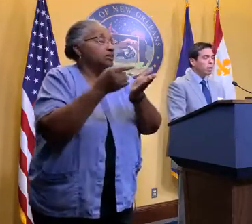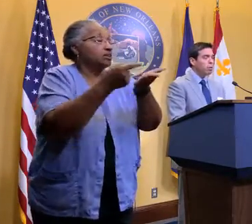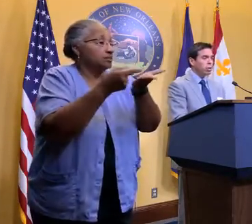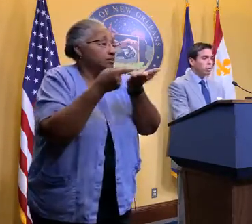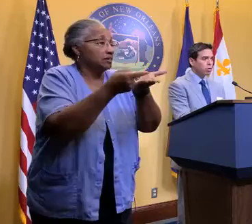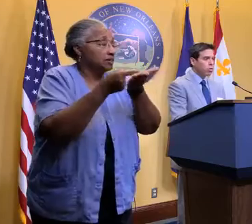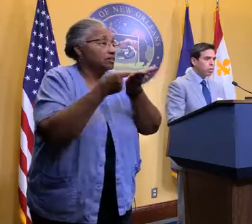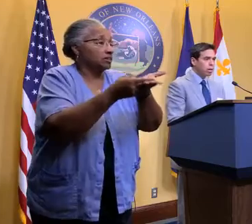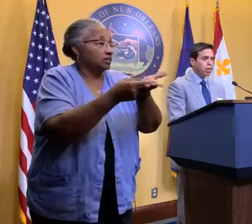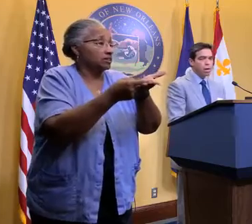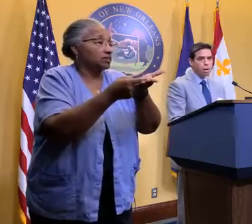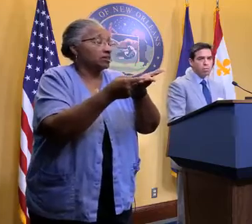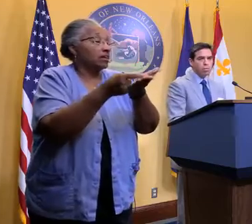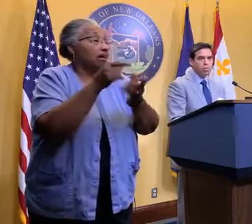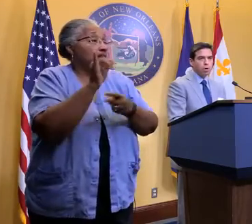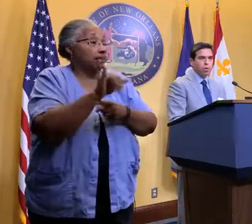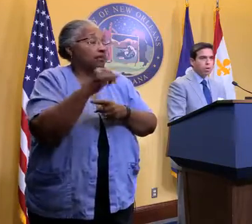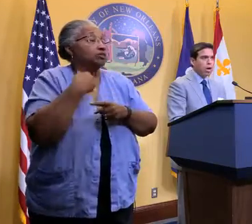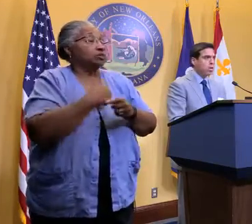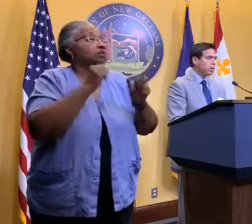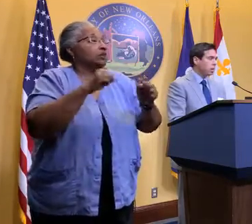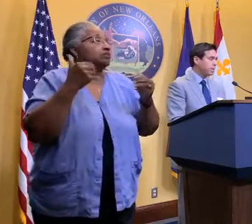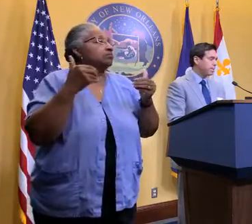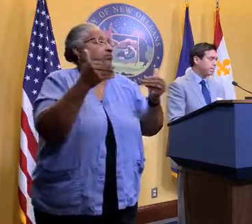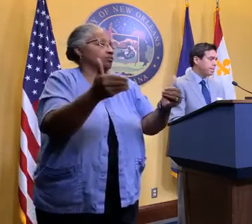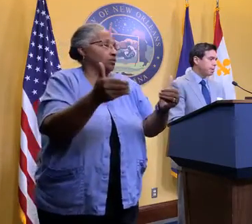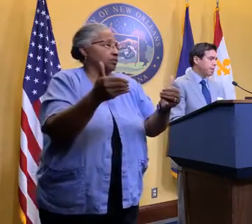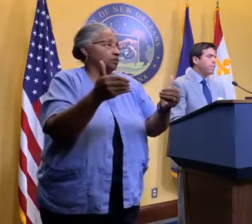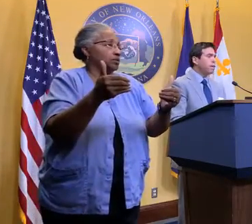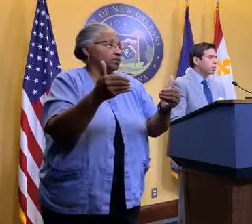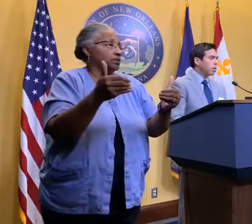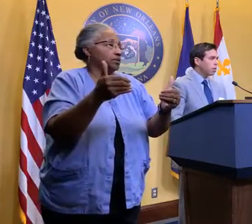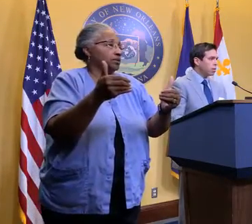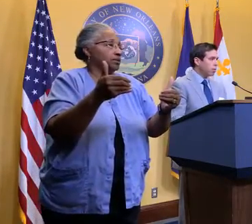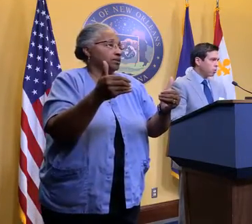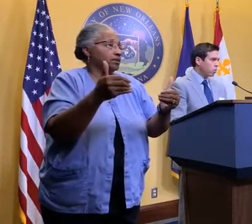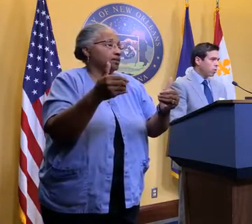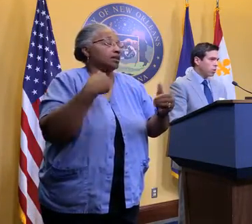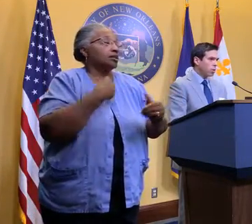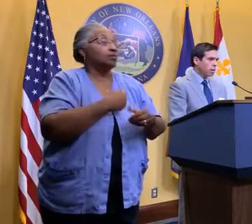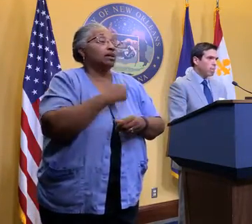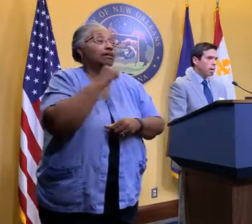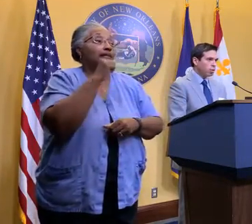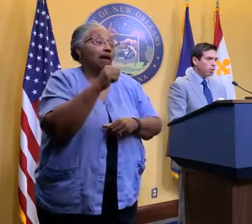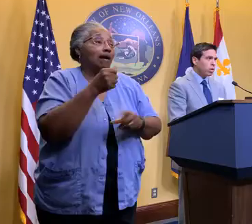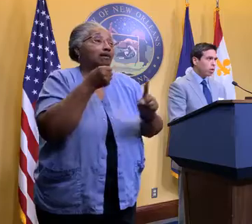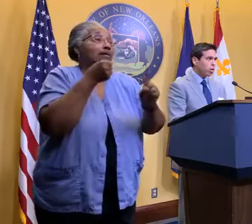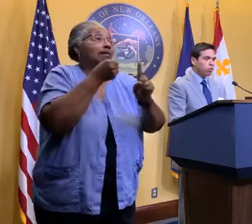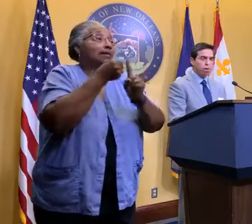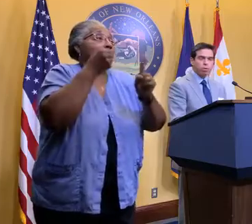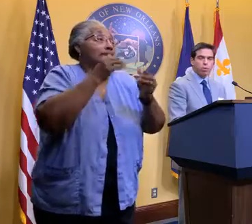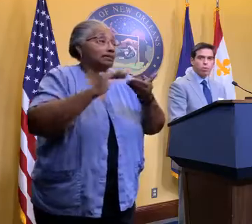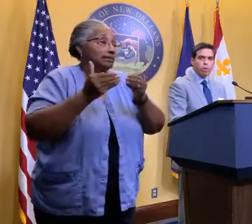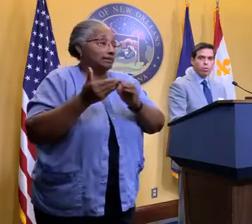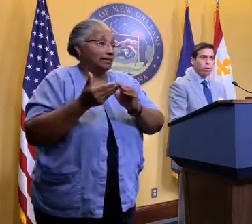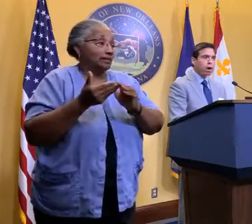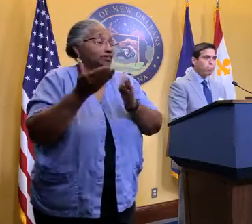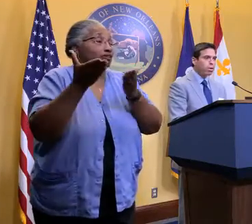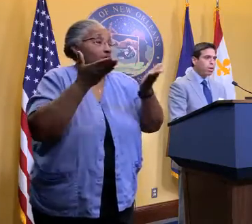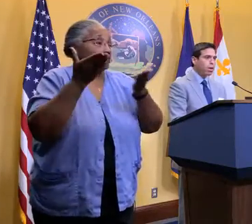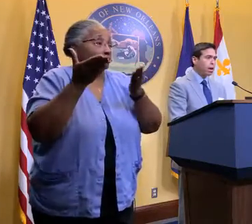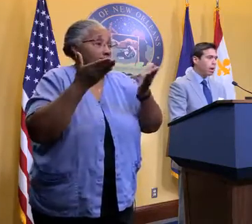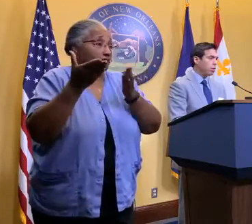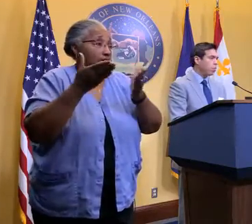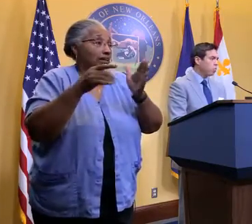to implement so that we can move forward and not affect city these services in a major and catastrophic sort of way.